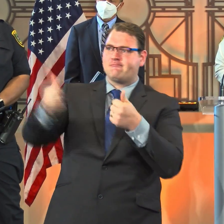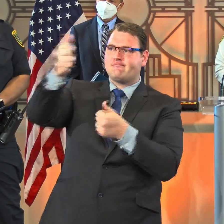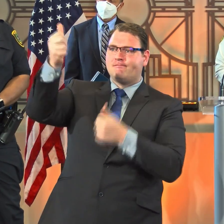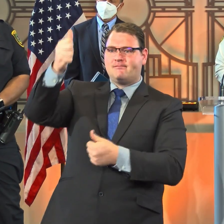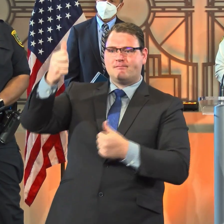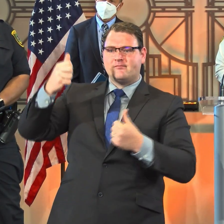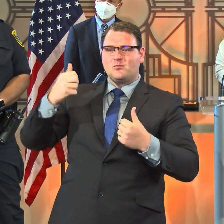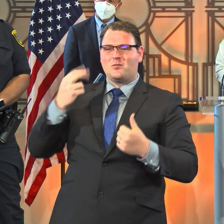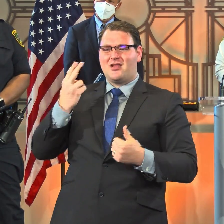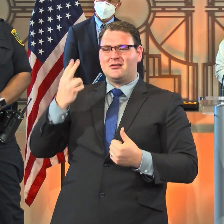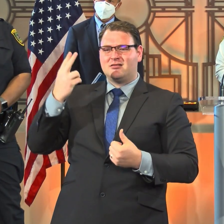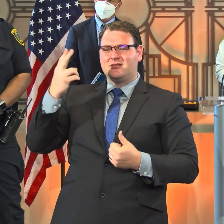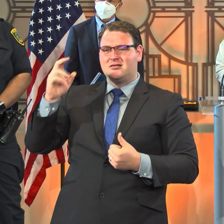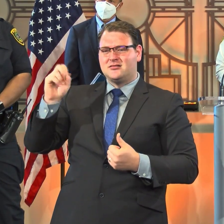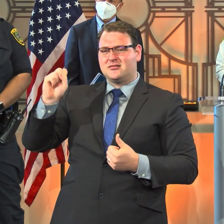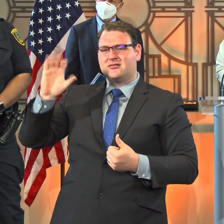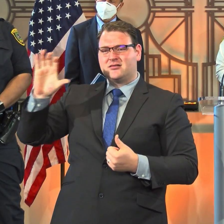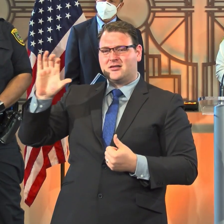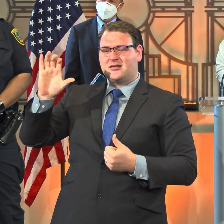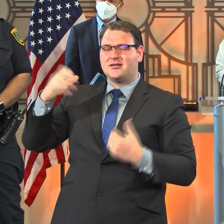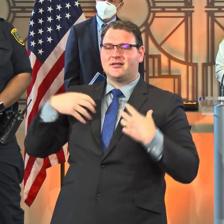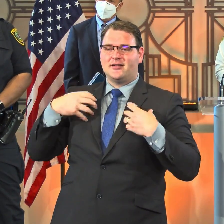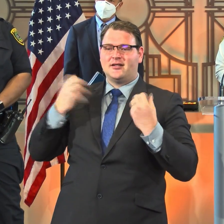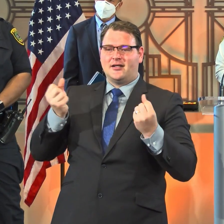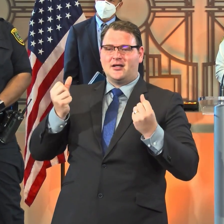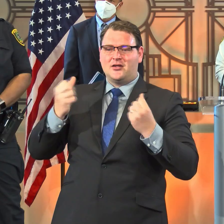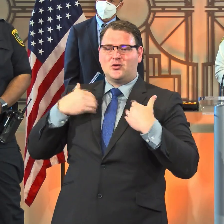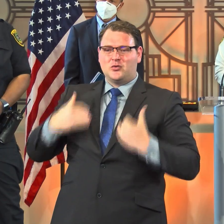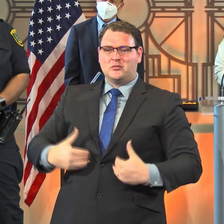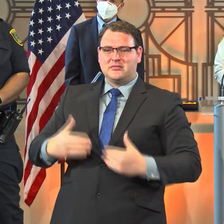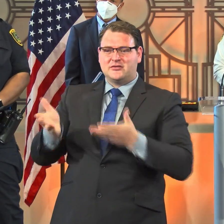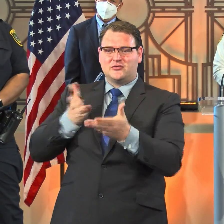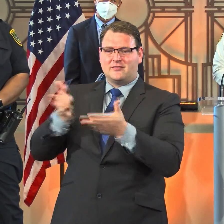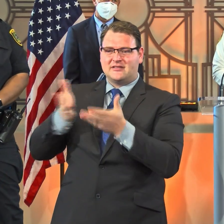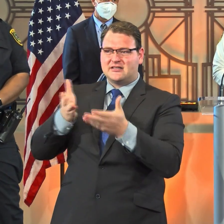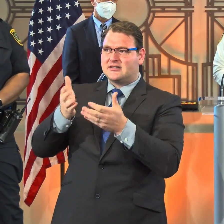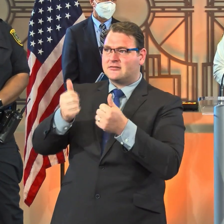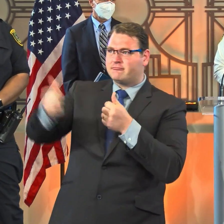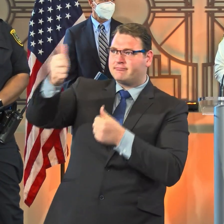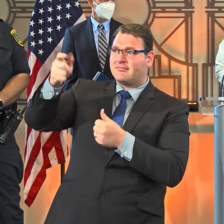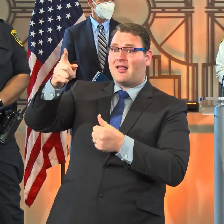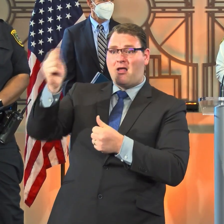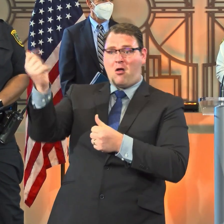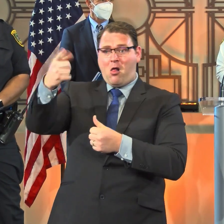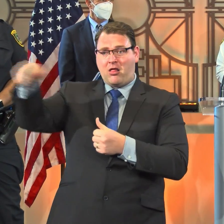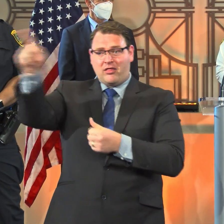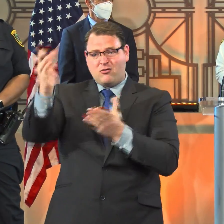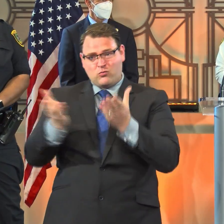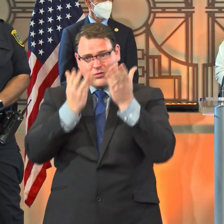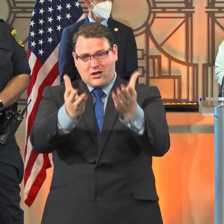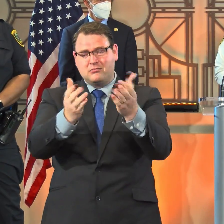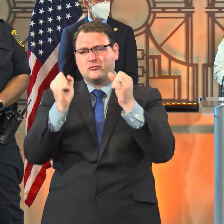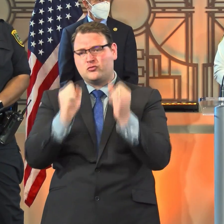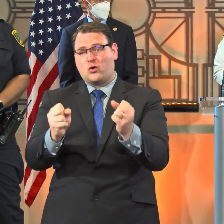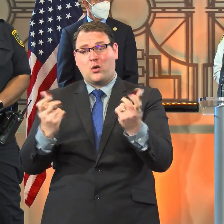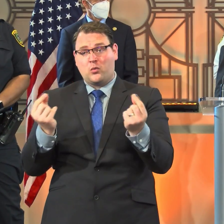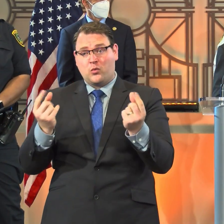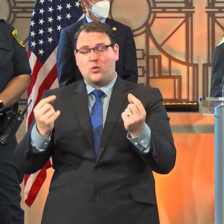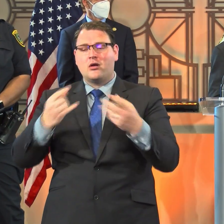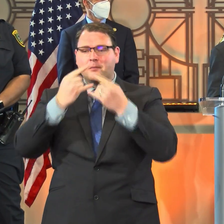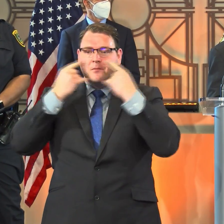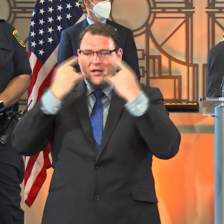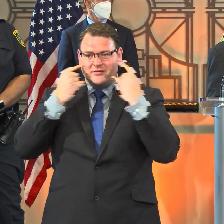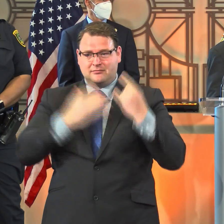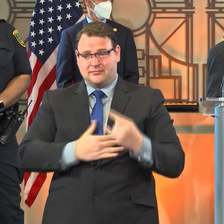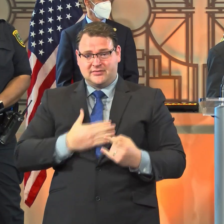were recommending that people wear masks or face coverings. I'm wearing a mask. The mayor pro